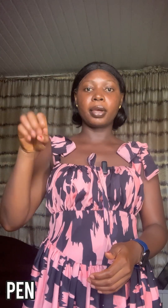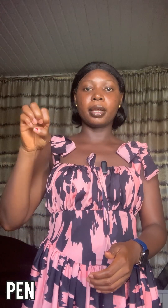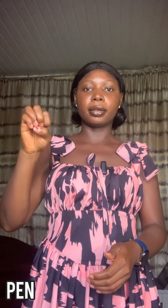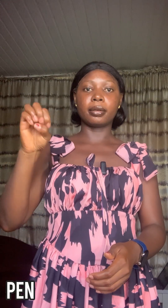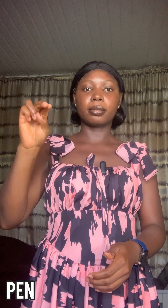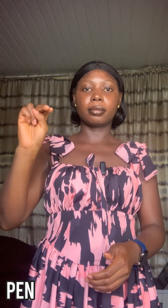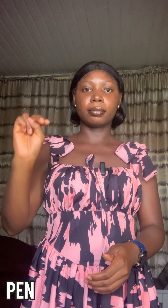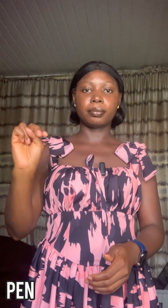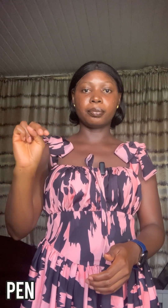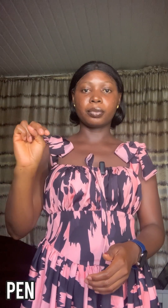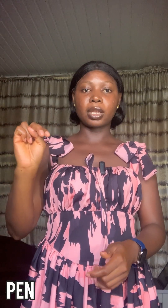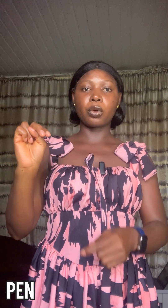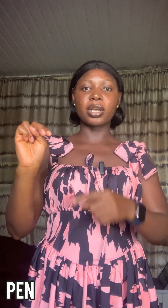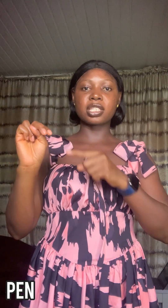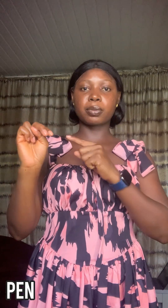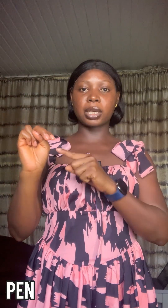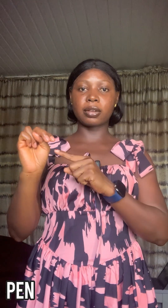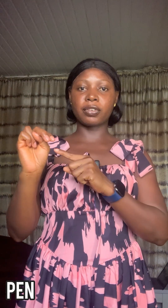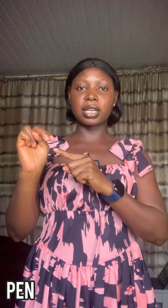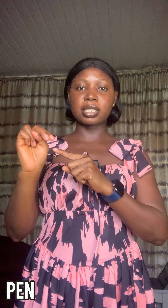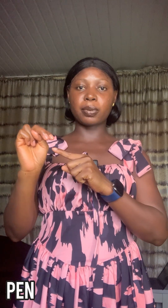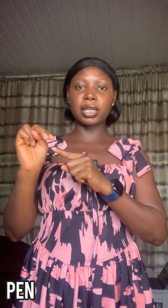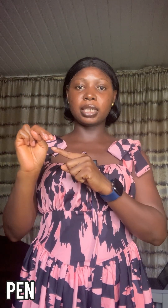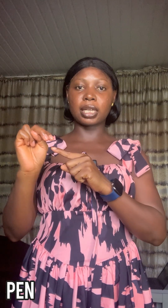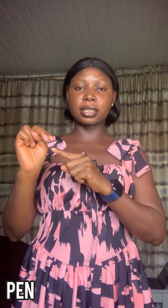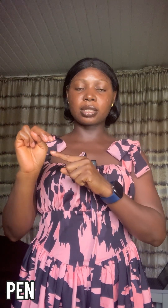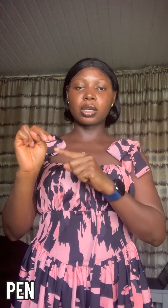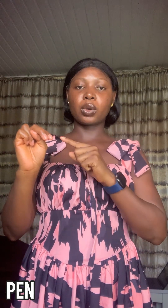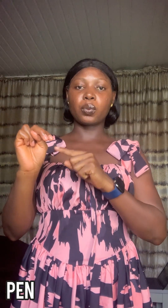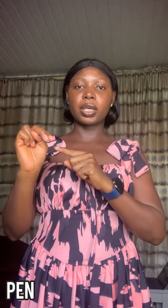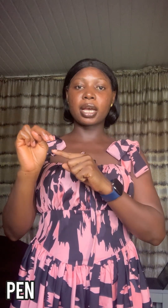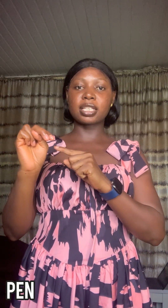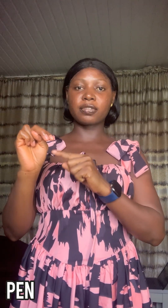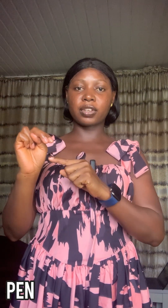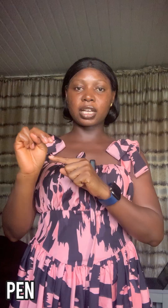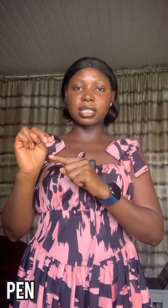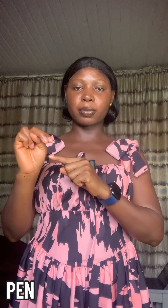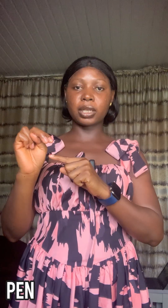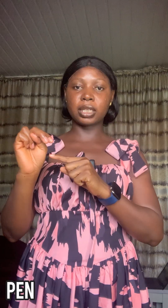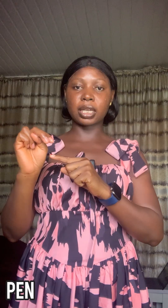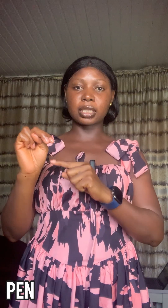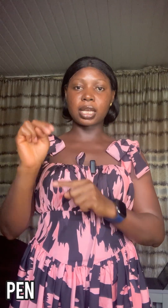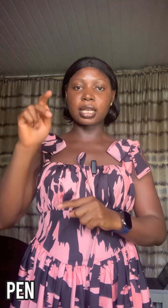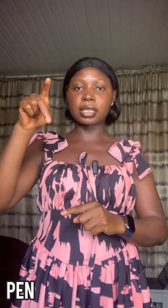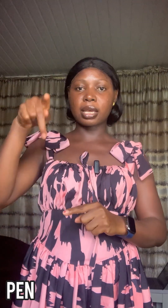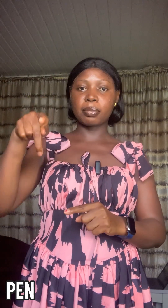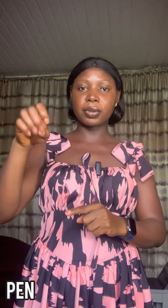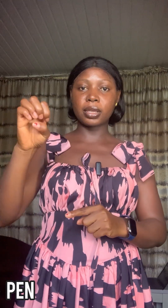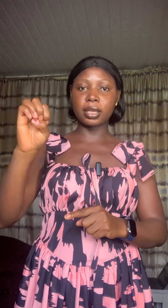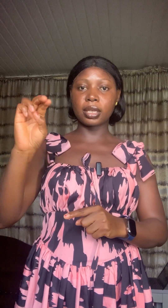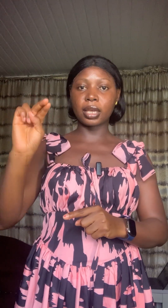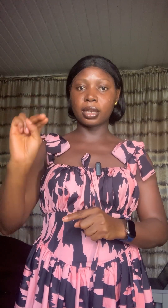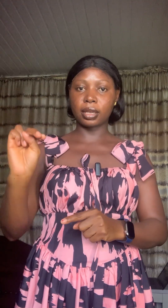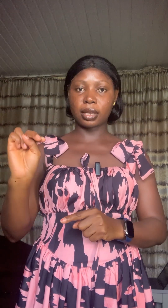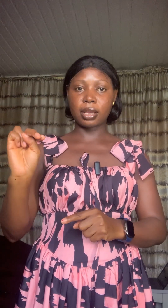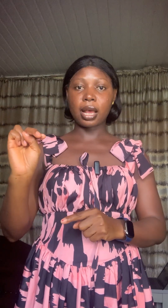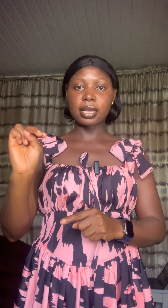pen. Now we are finger spelling that. We are finger spelling that as PEN, as